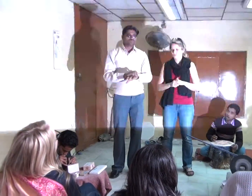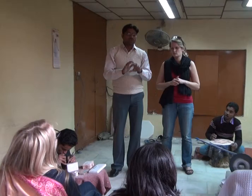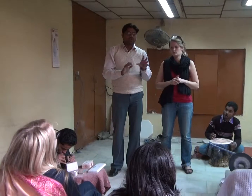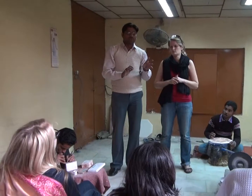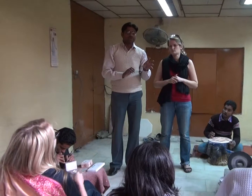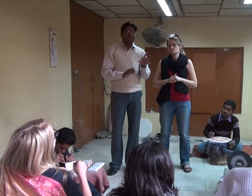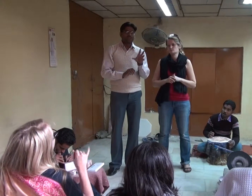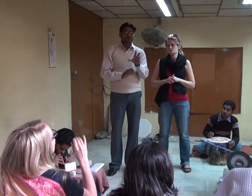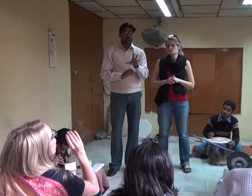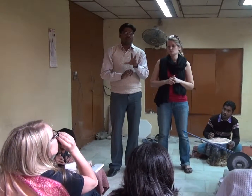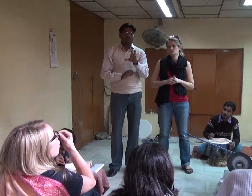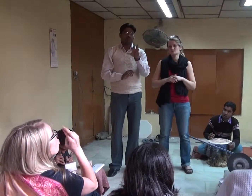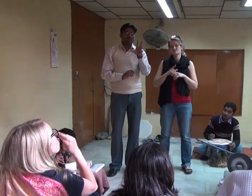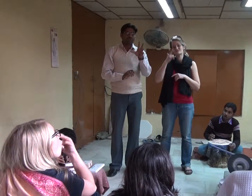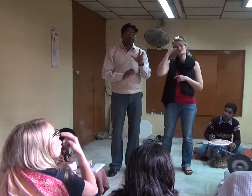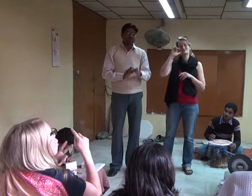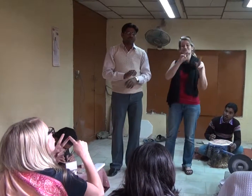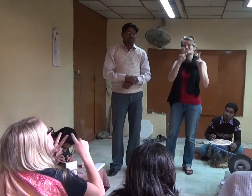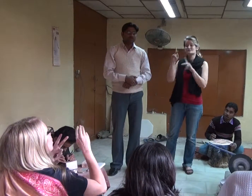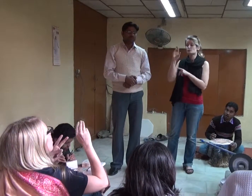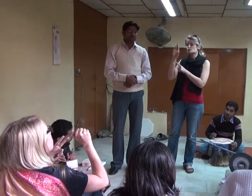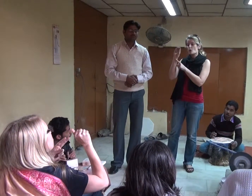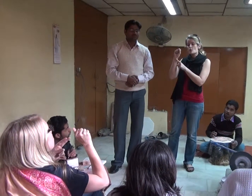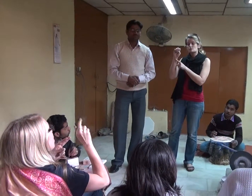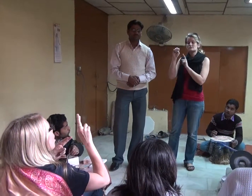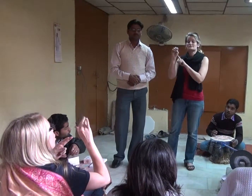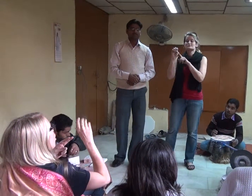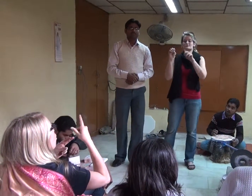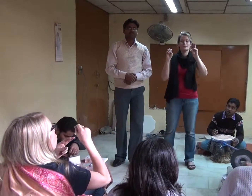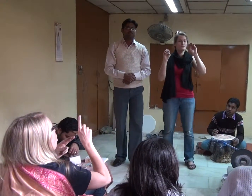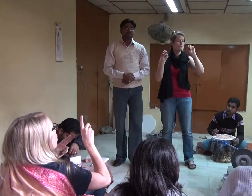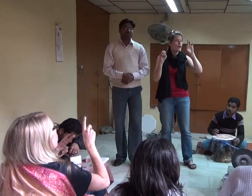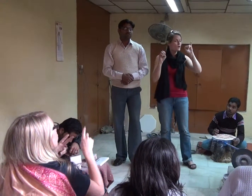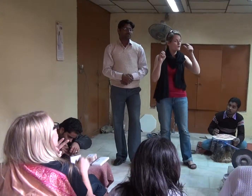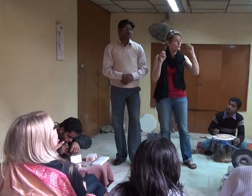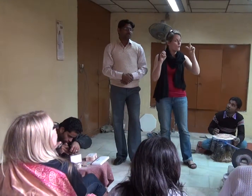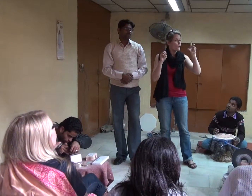like a rose flower, marigold flower, poppy flower.